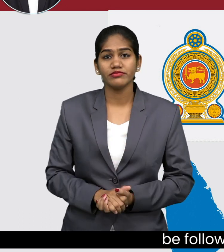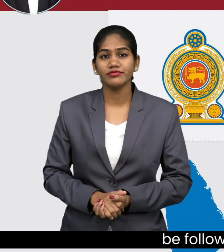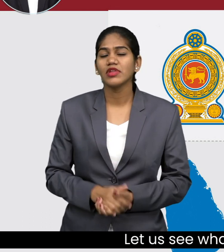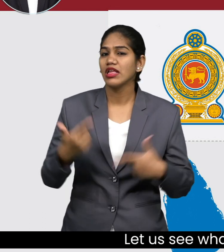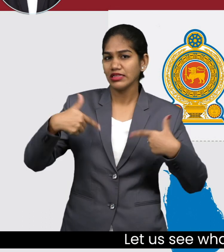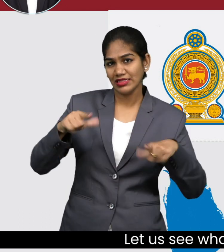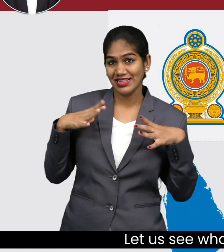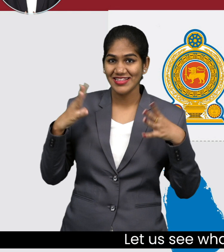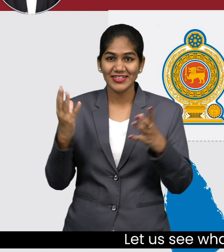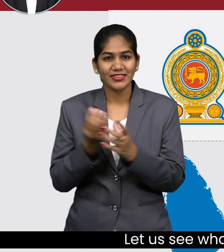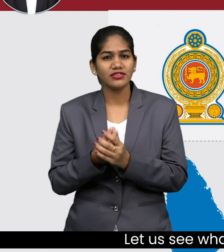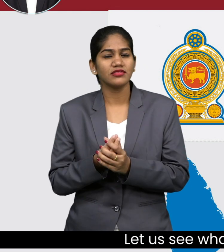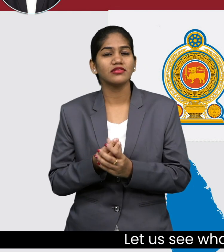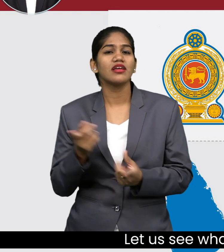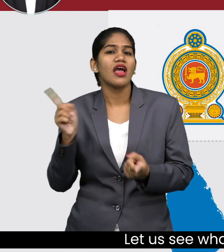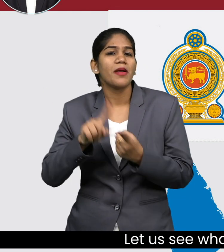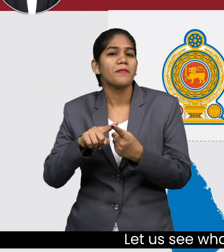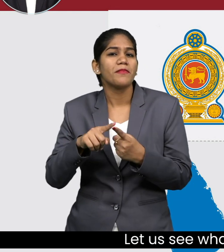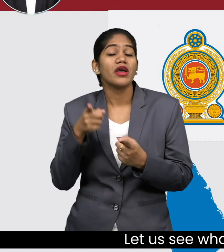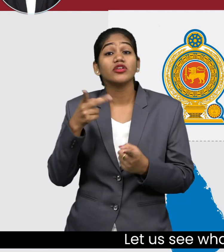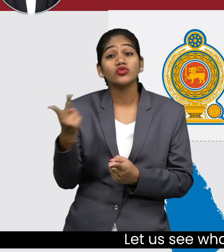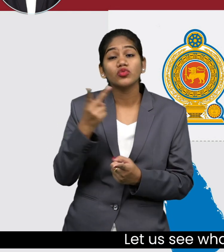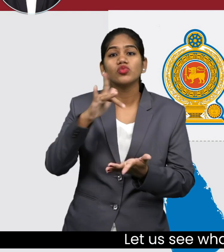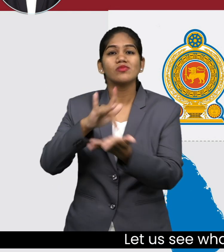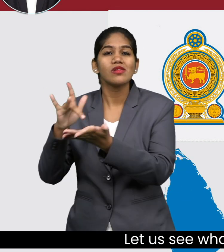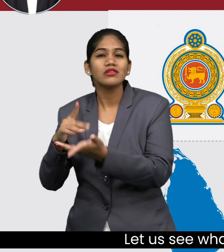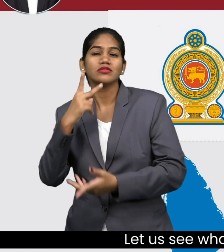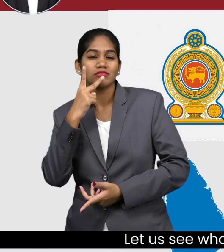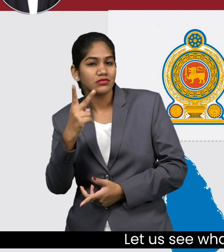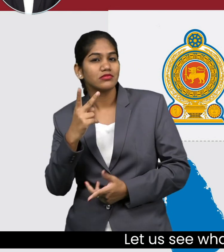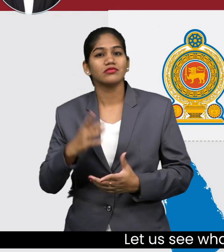Let us see what happened in both places.